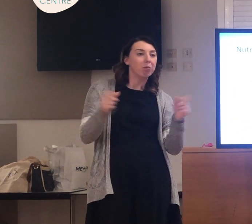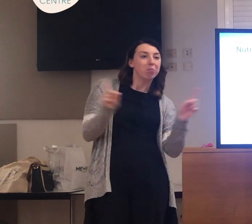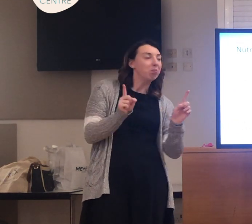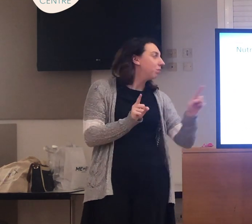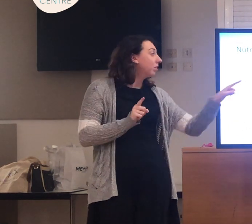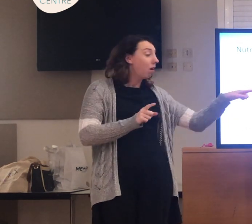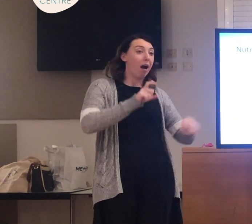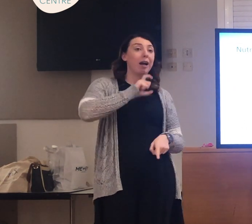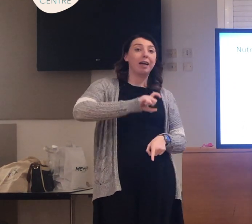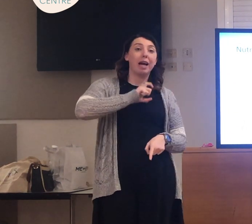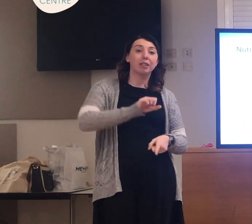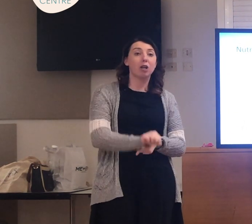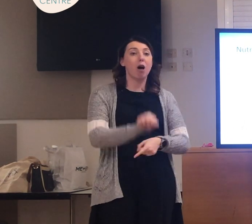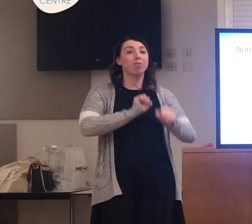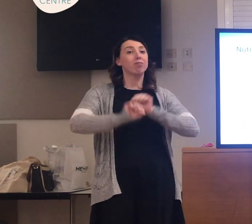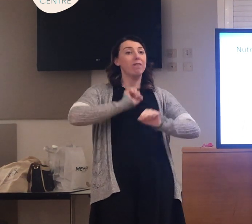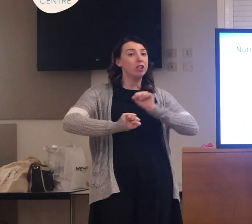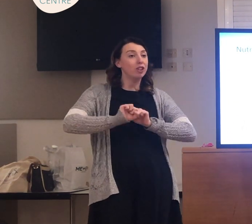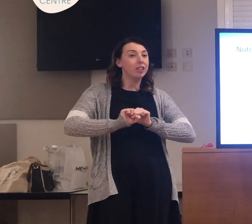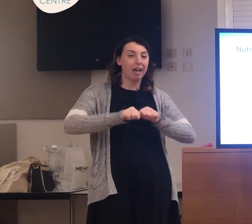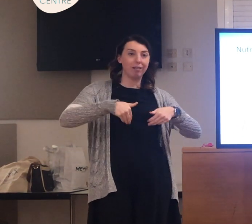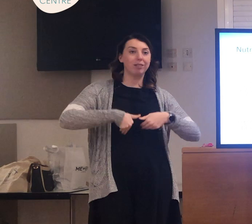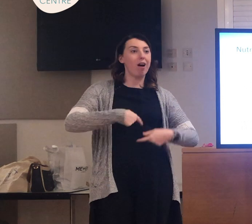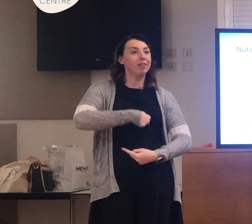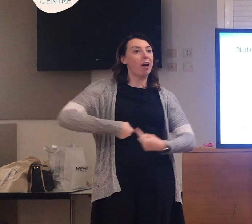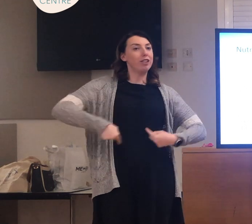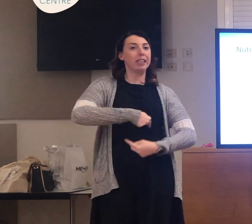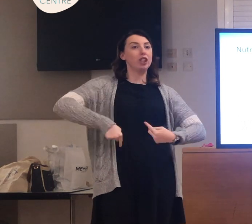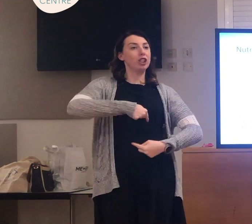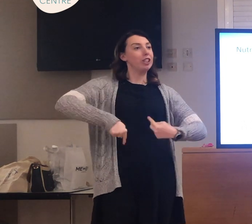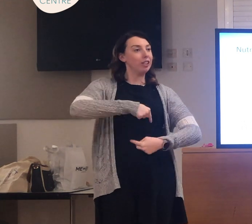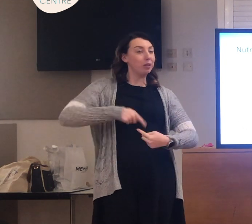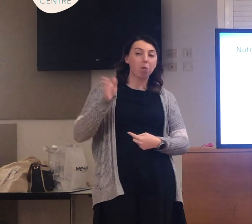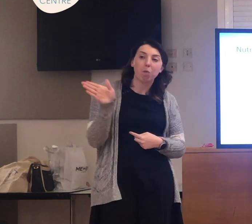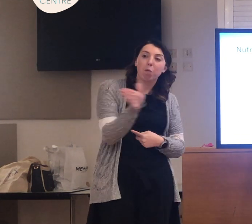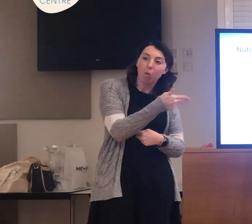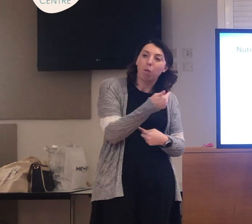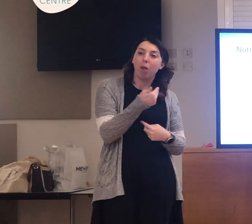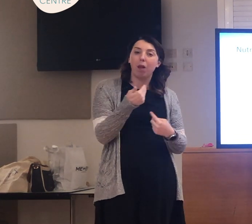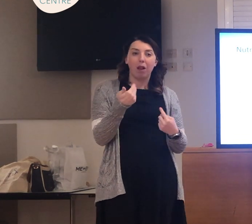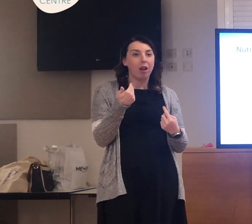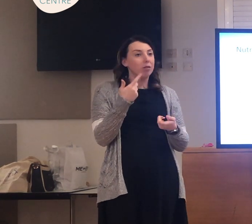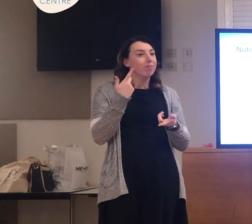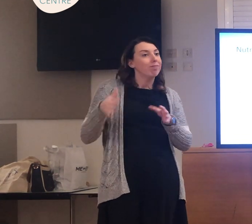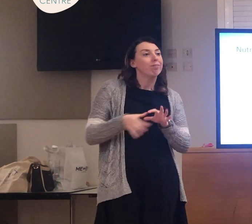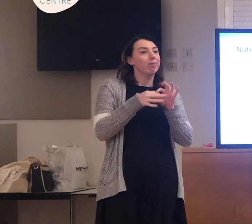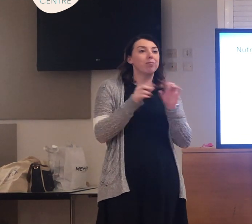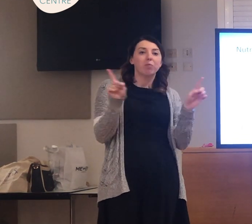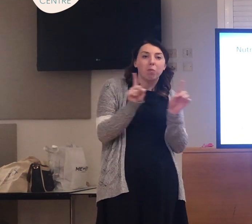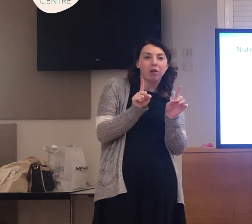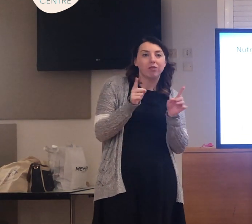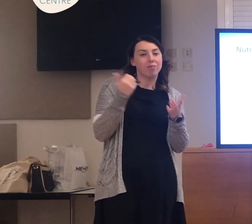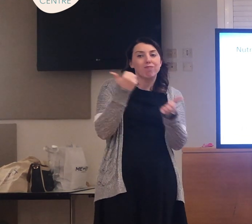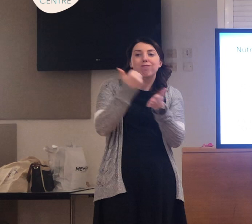even cancer prevention, digestive health, all of these things are really relying on